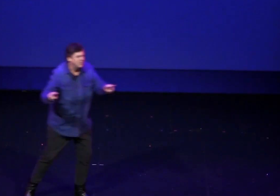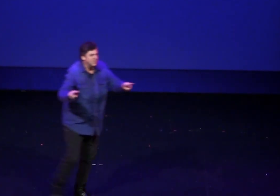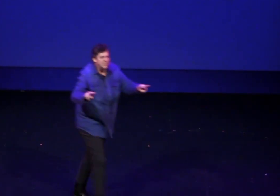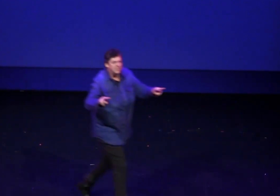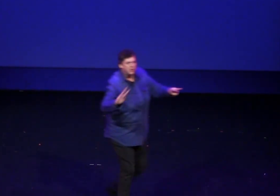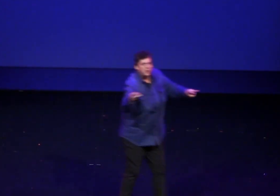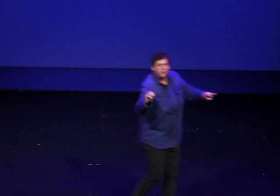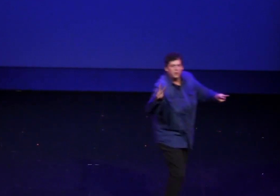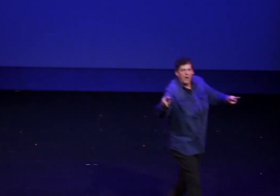Hey.